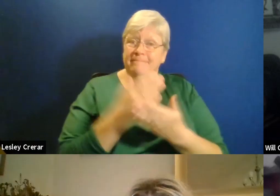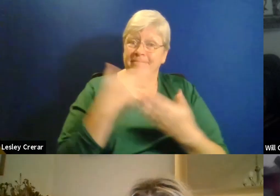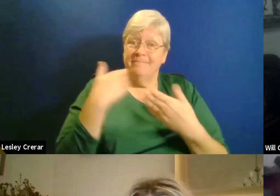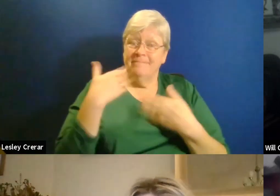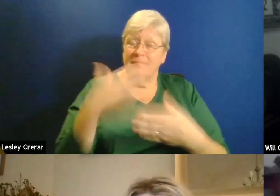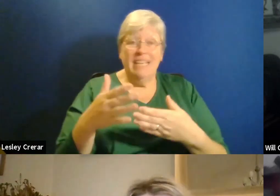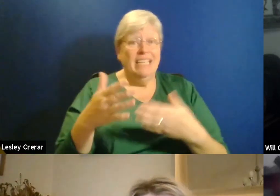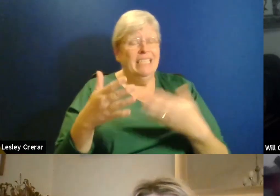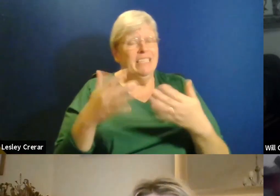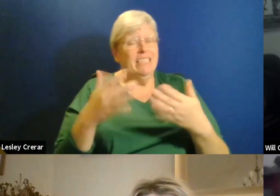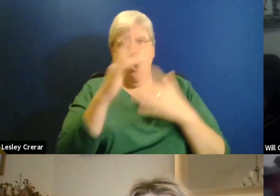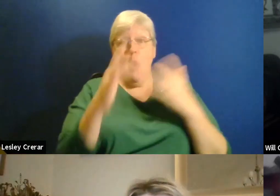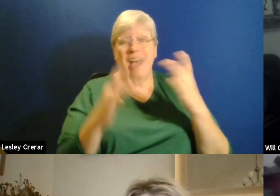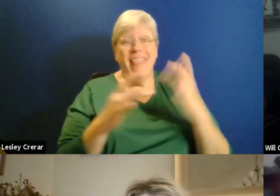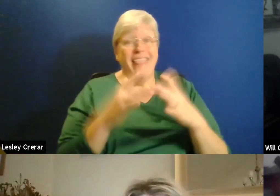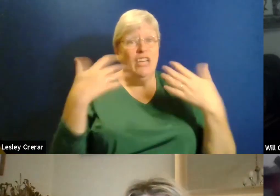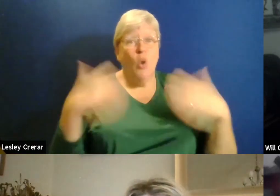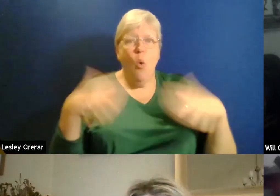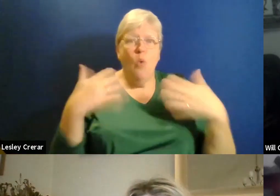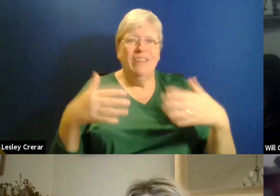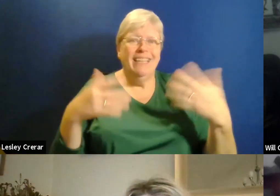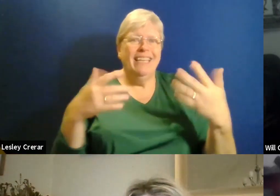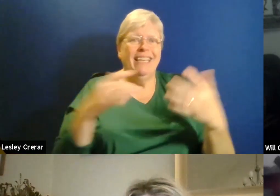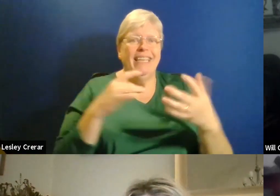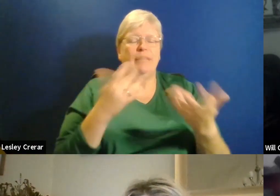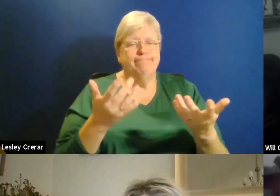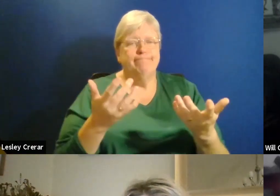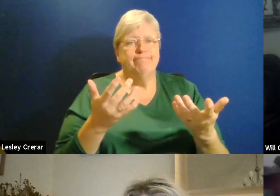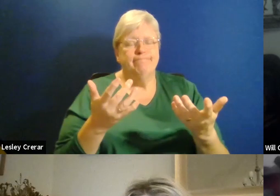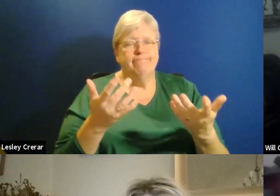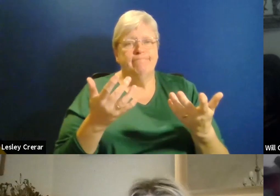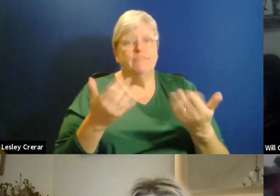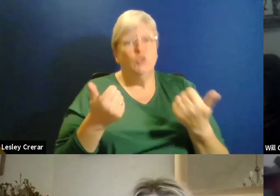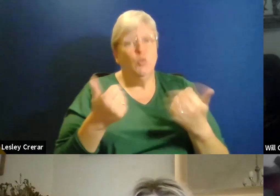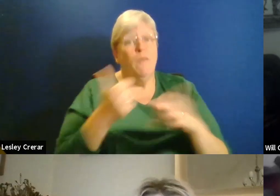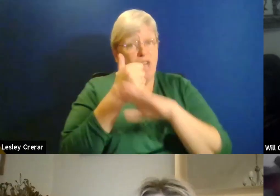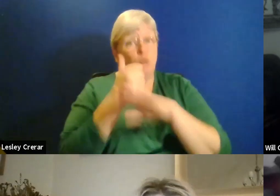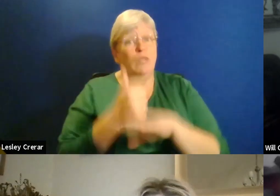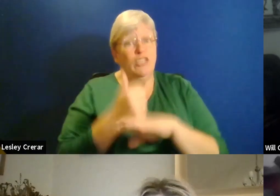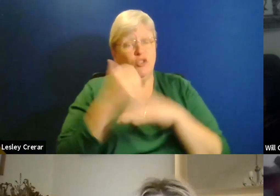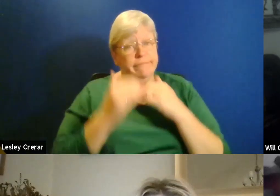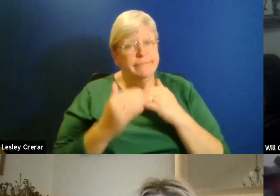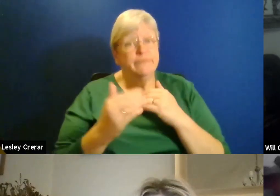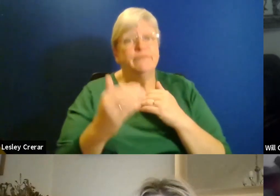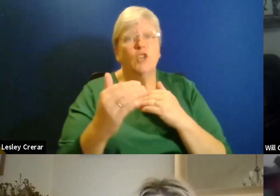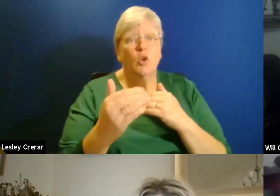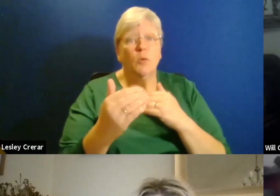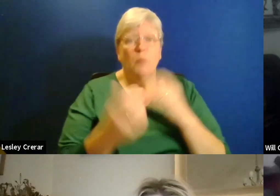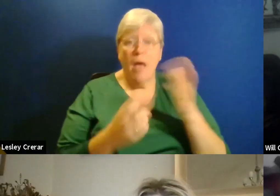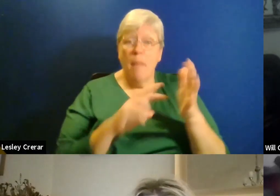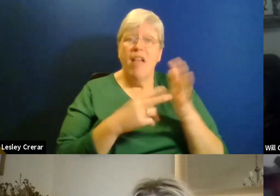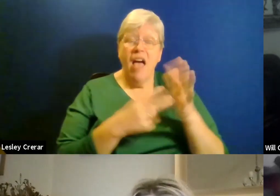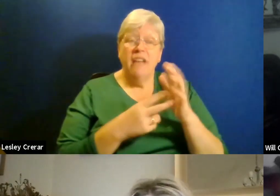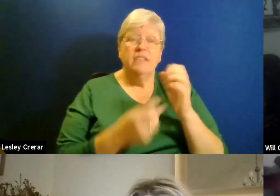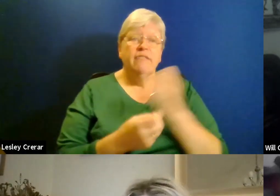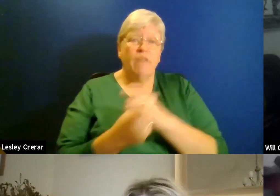as that kind of online only presence with the website and everything. But that gave us a good foundation going forward. We had plans for events, but